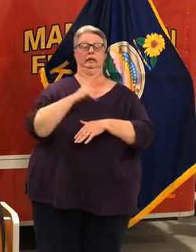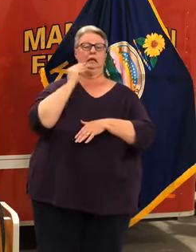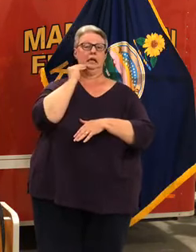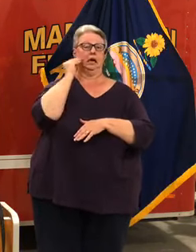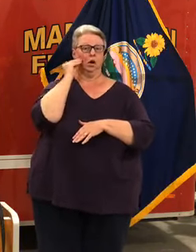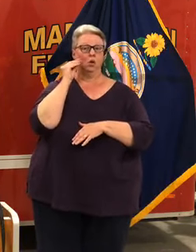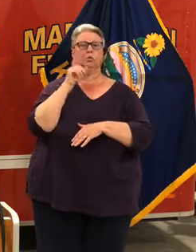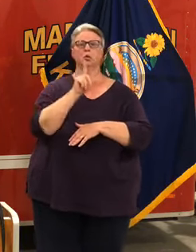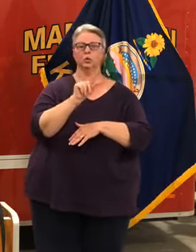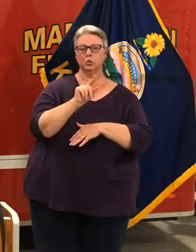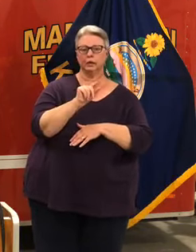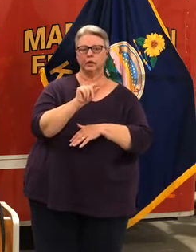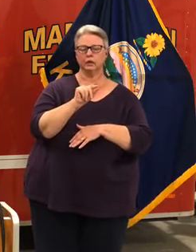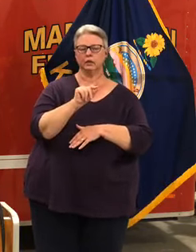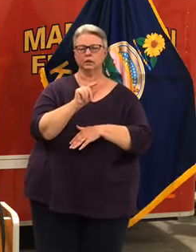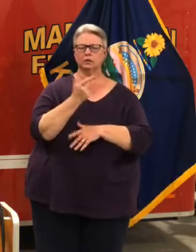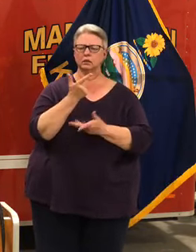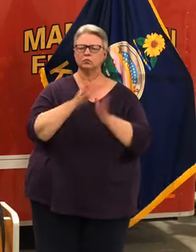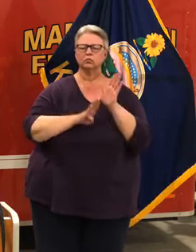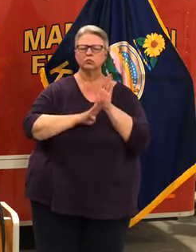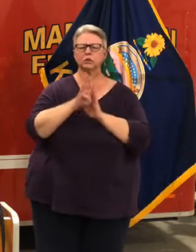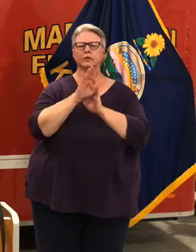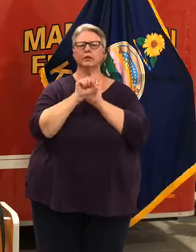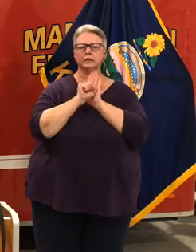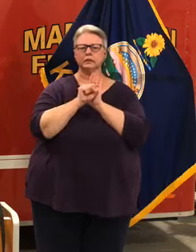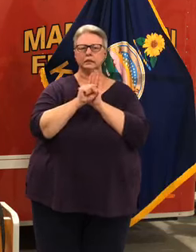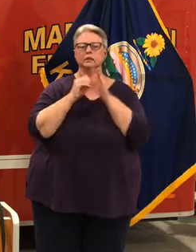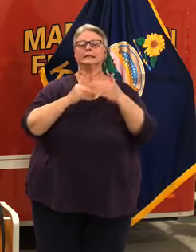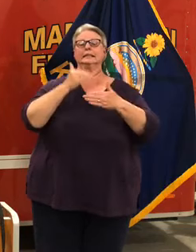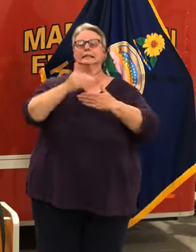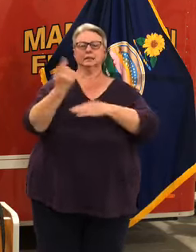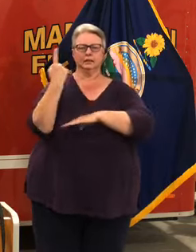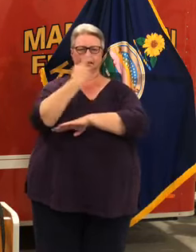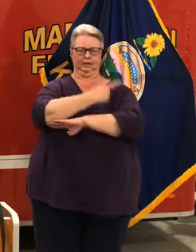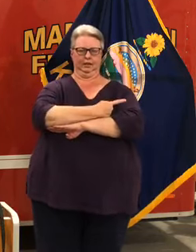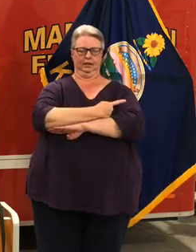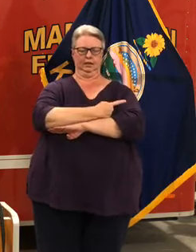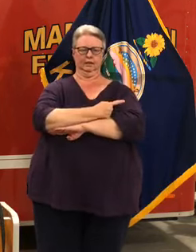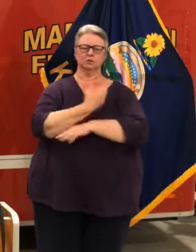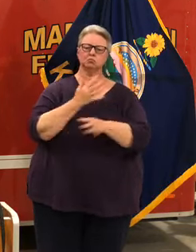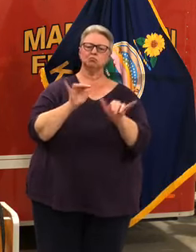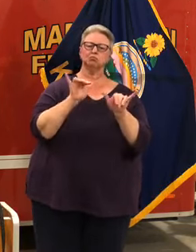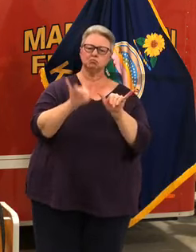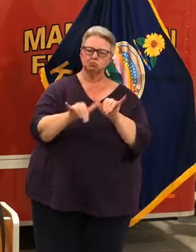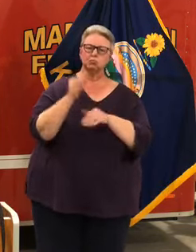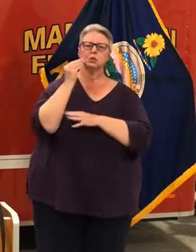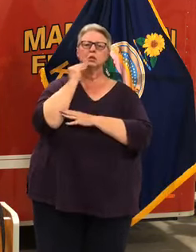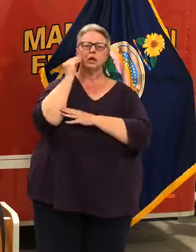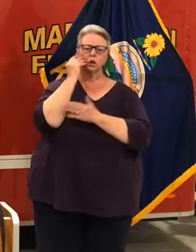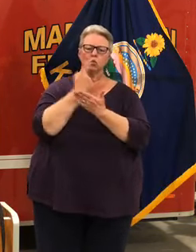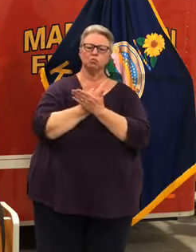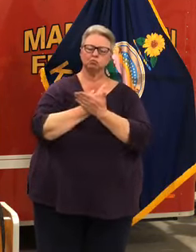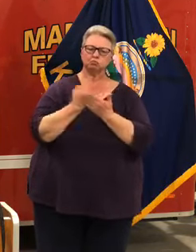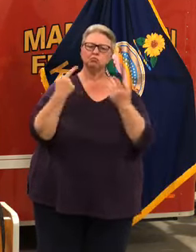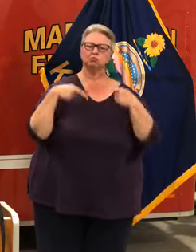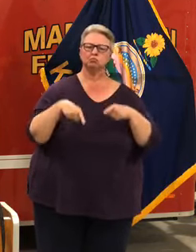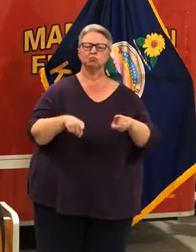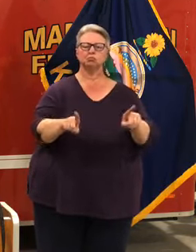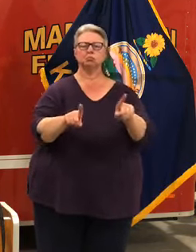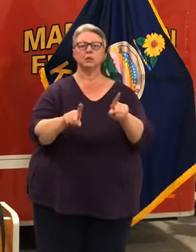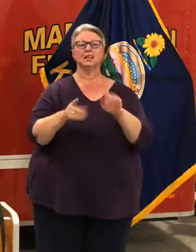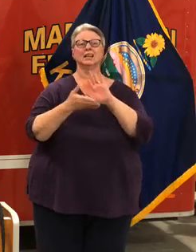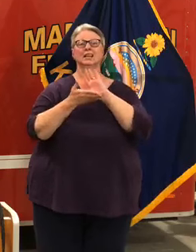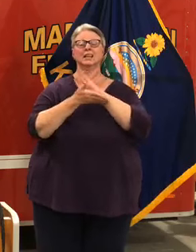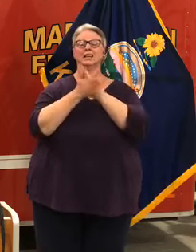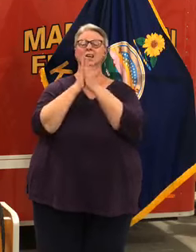and developed symptoms that next day. He stayed home throughout the week, and when symptoms worsened,